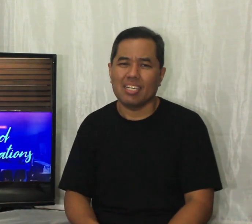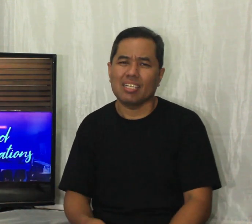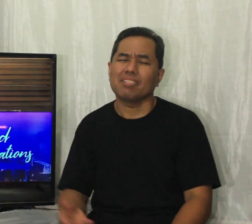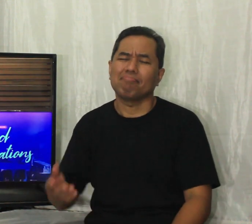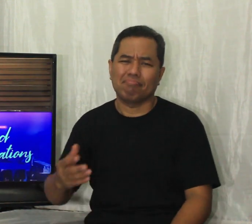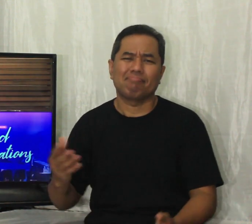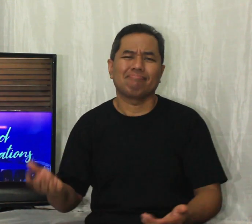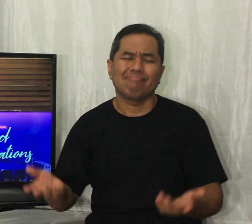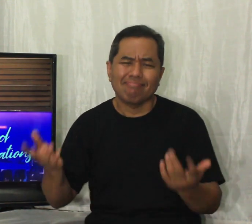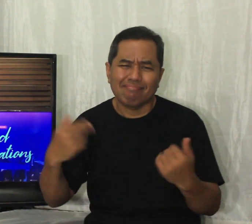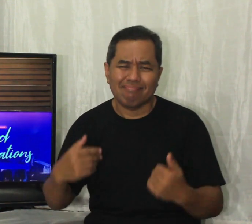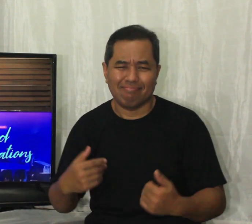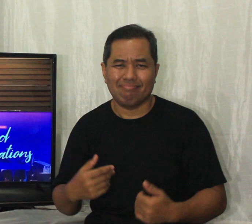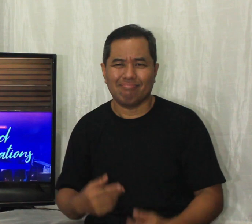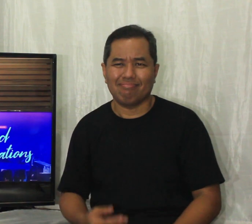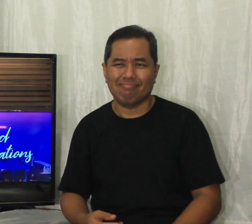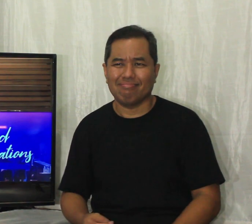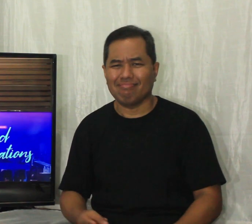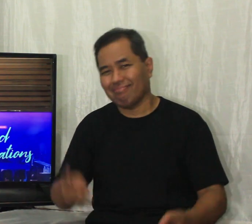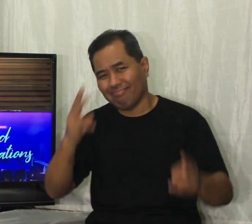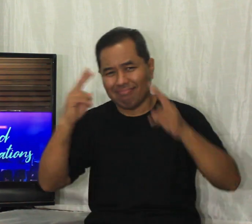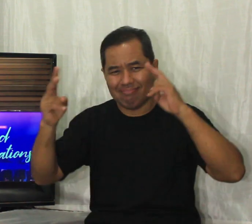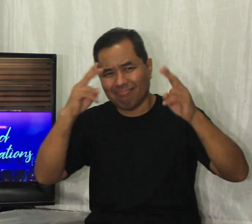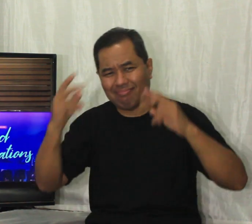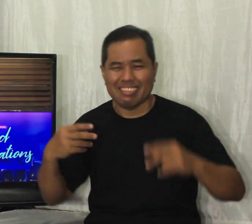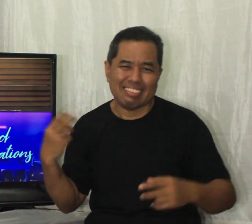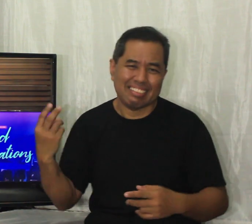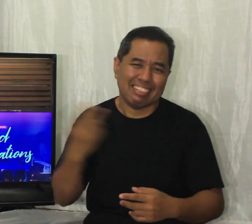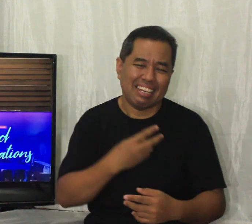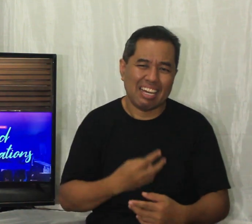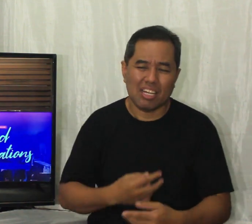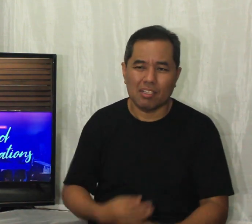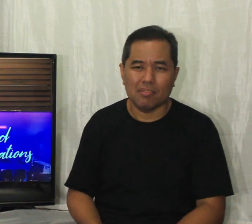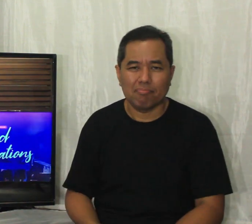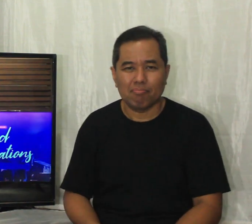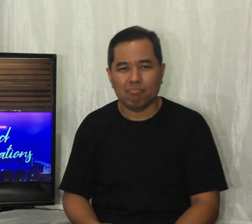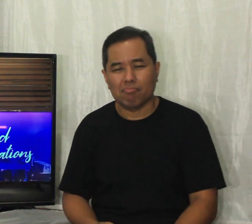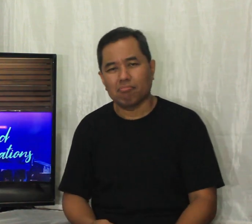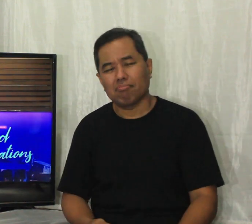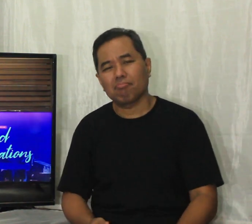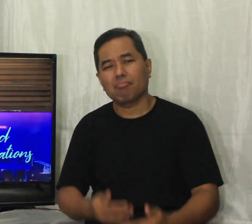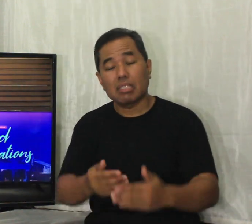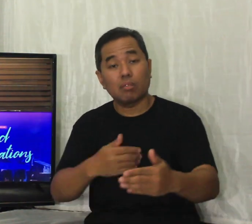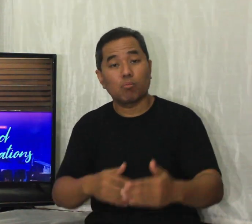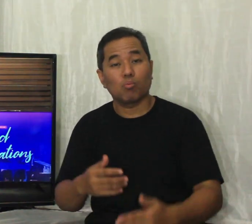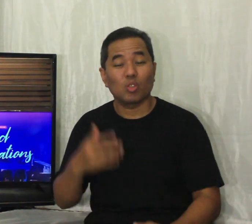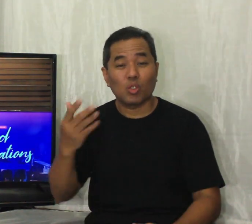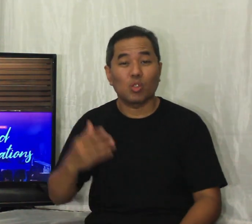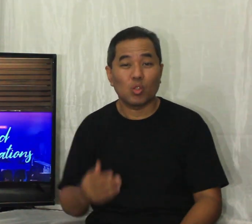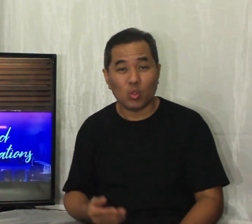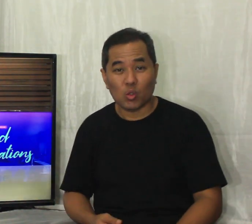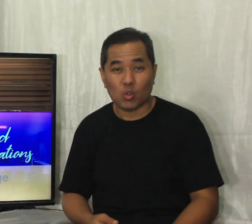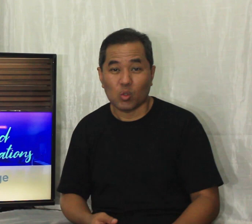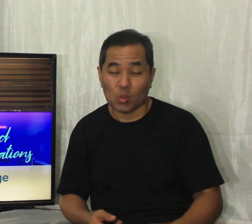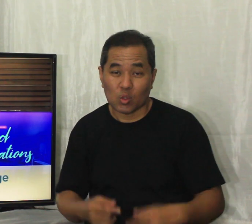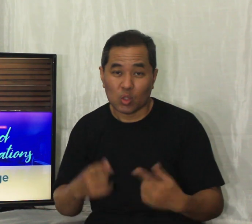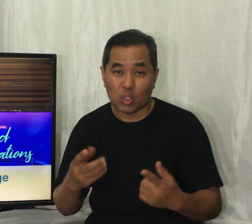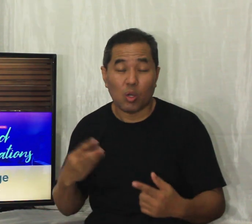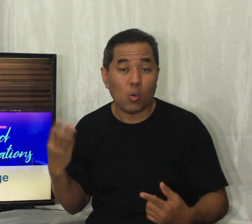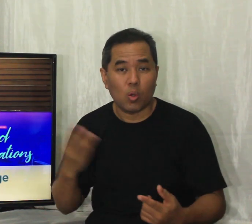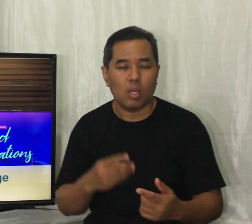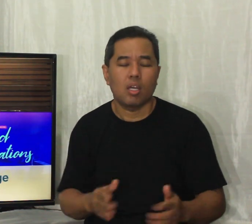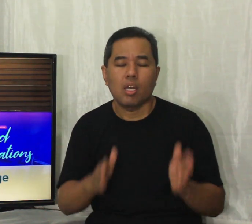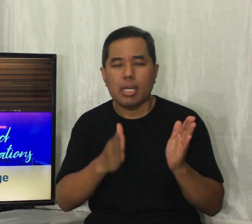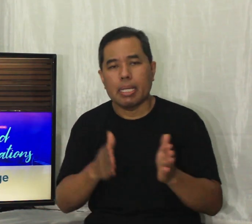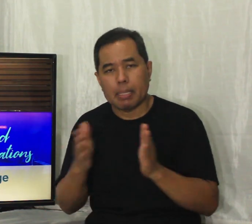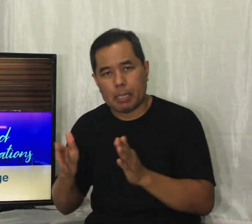of all those schedules. So hope to see you. But before you go, we also prepared discussion questions